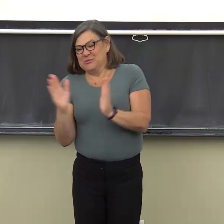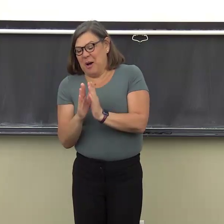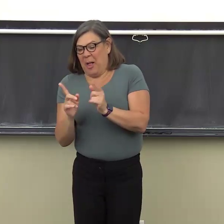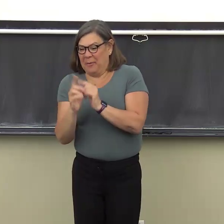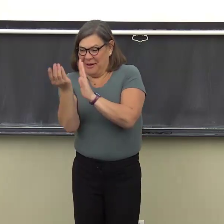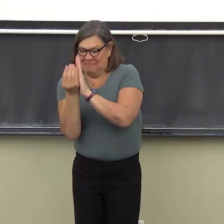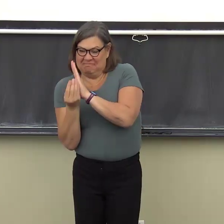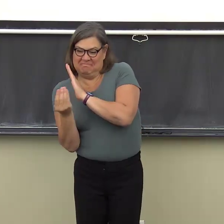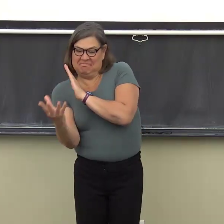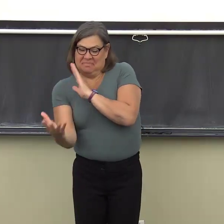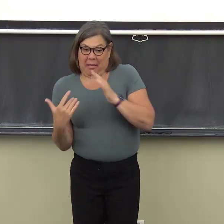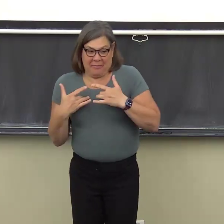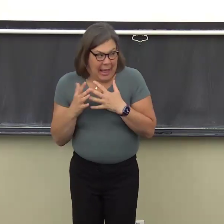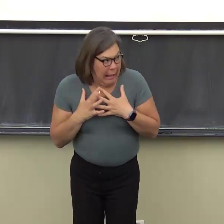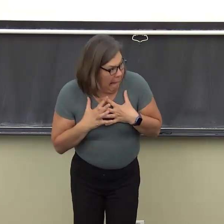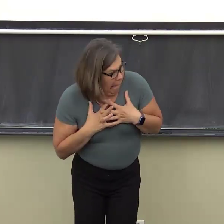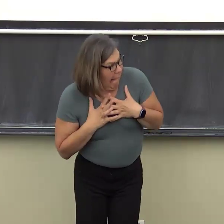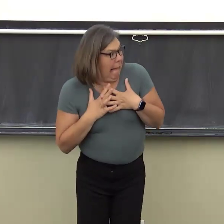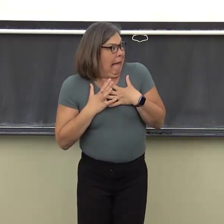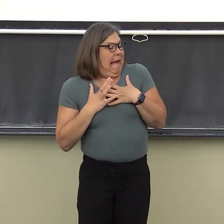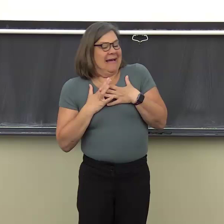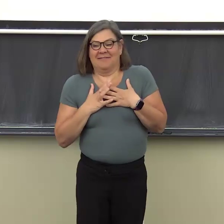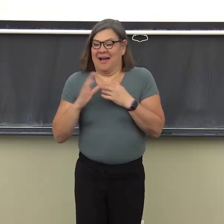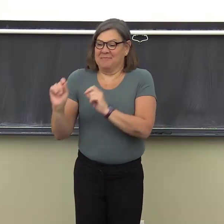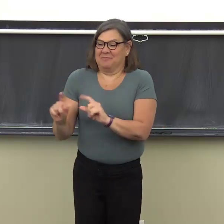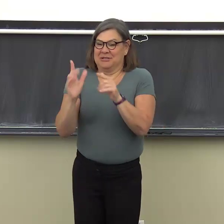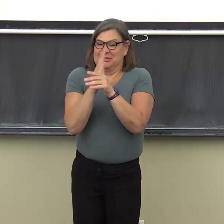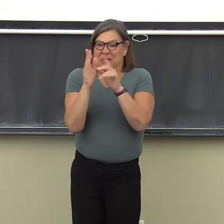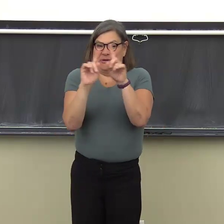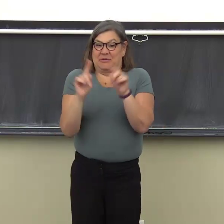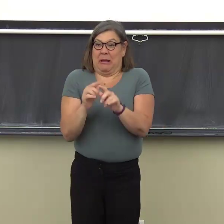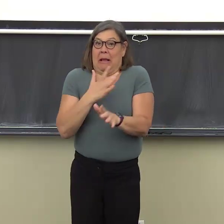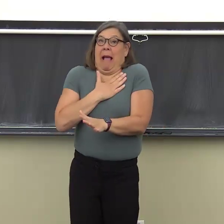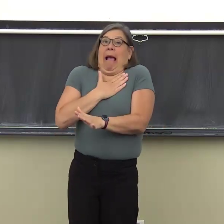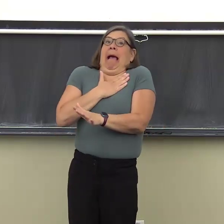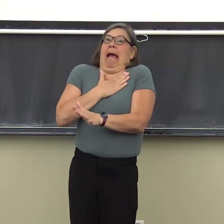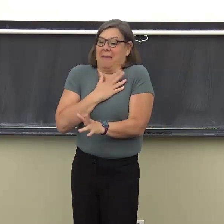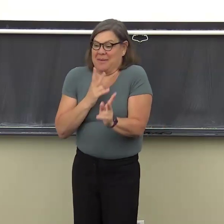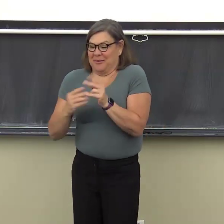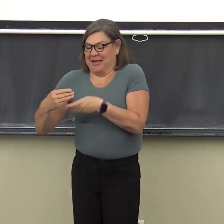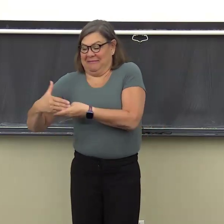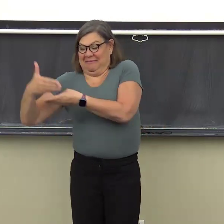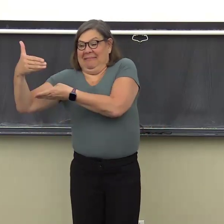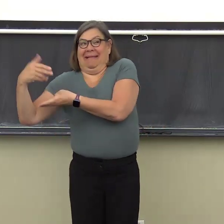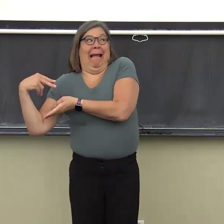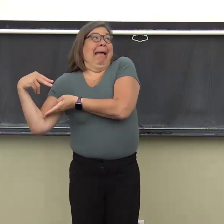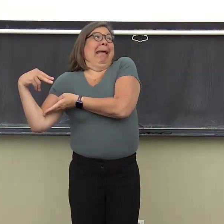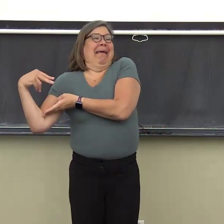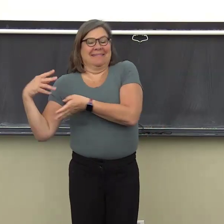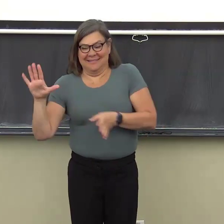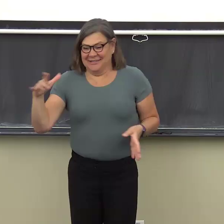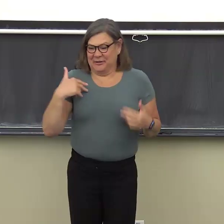saying, like, with me, it's stuff I sharing my screen even on a thing gives me. Anyway, that's just as a